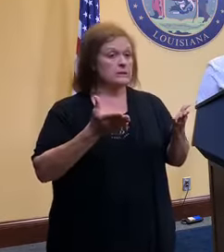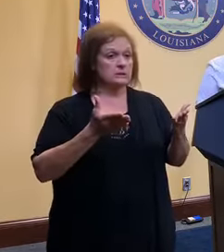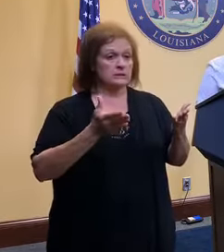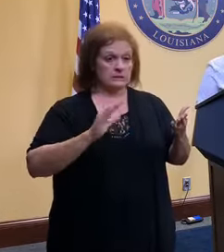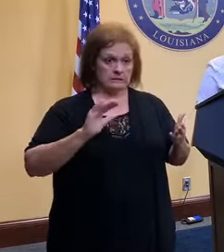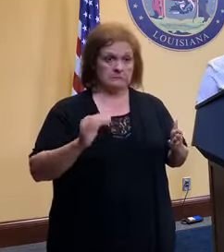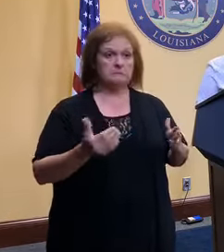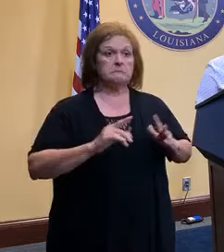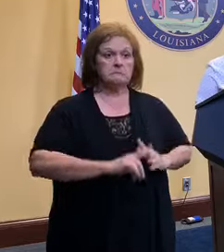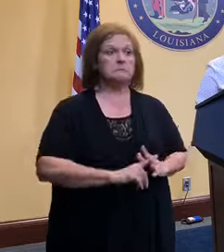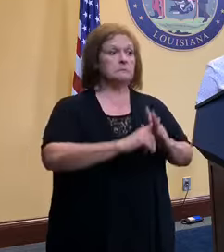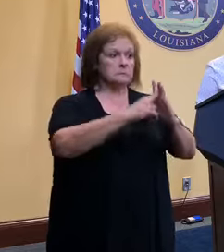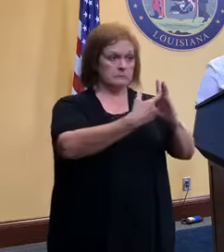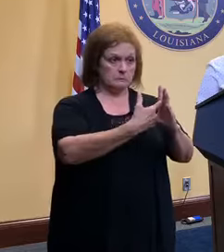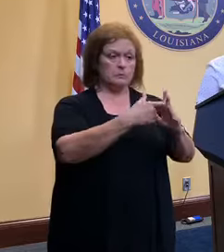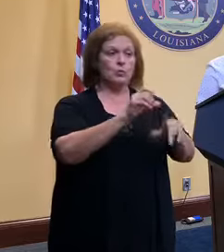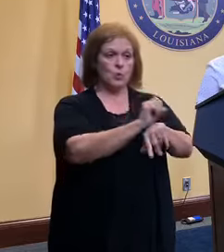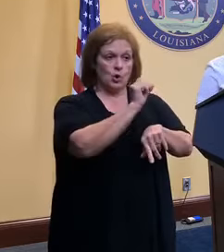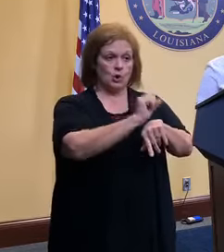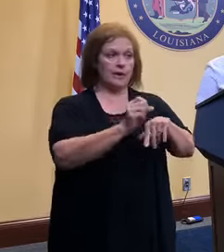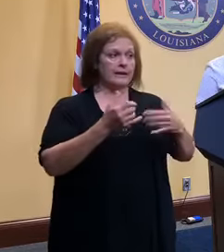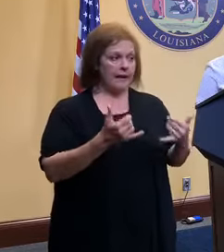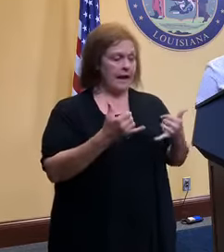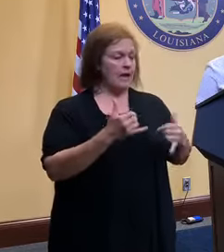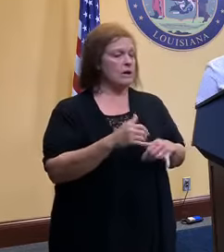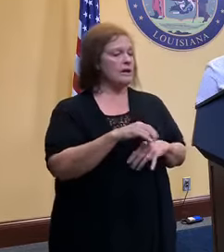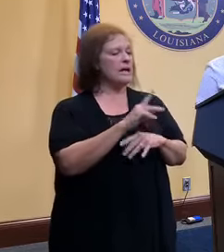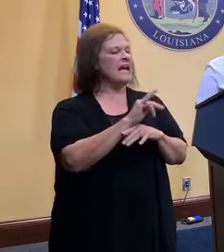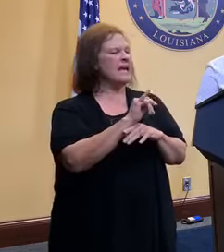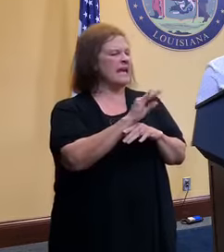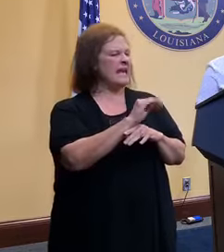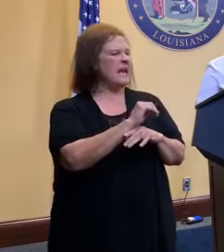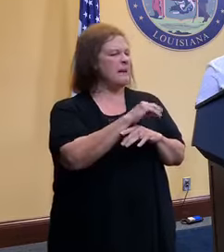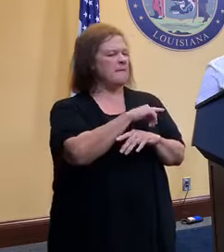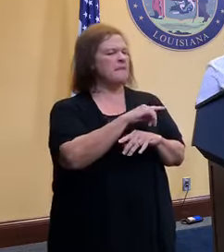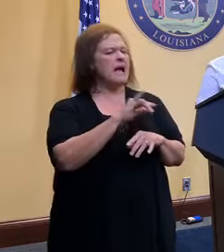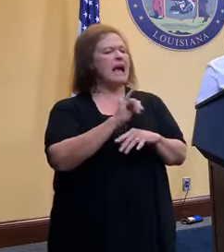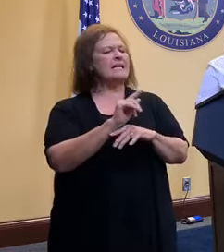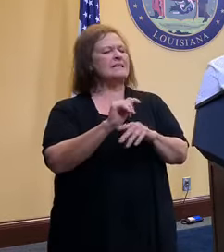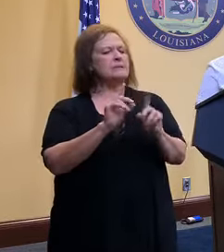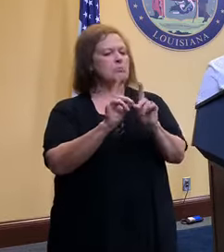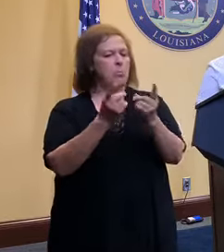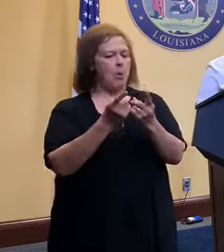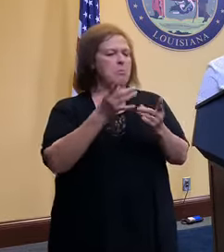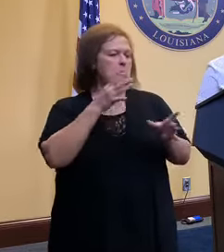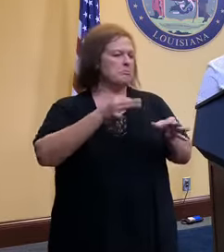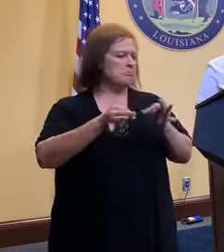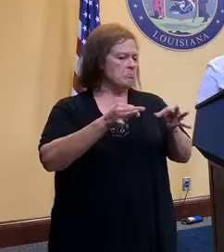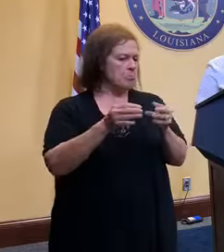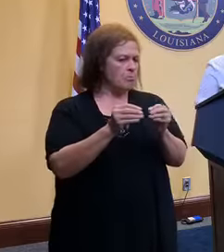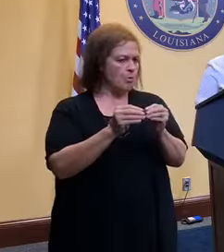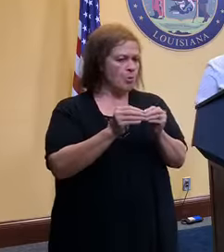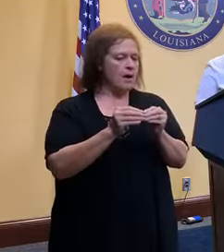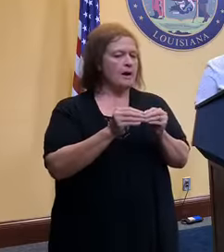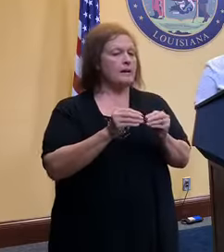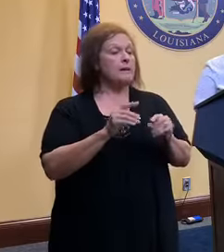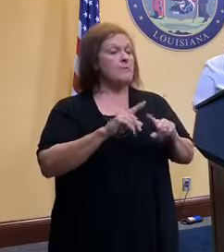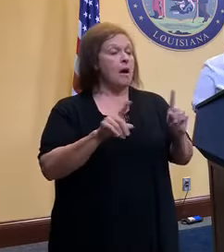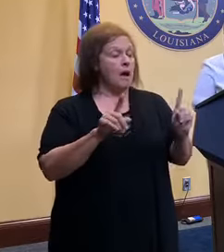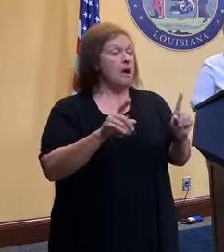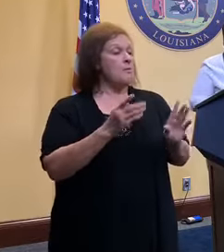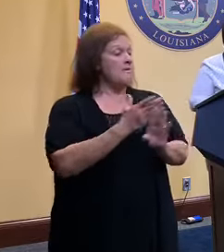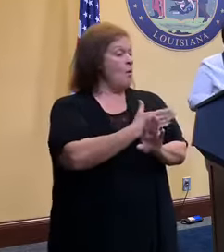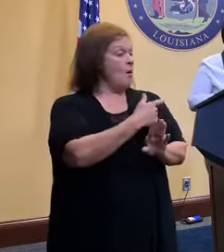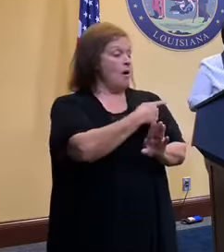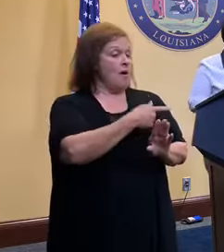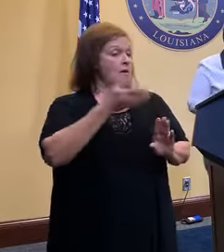fully restored to date. Ms. Kim LeGroux, the Director of IT, will give you more details on this, but before I bring